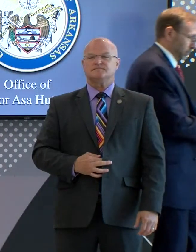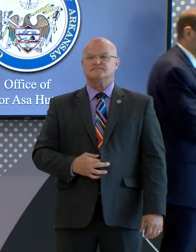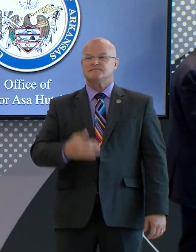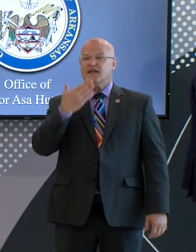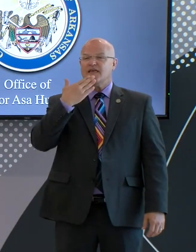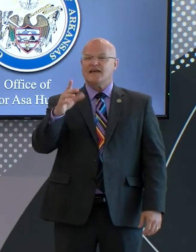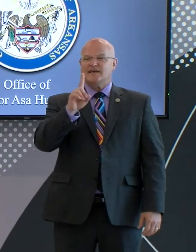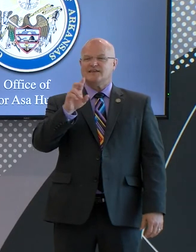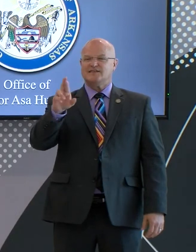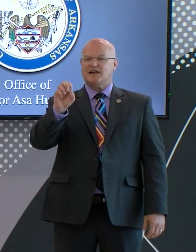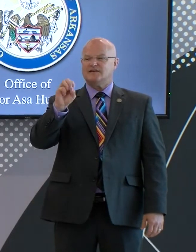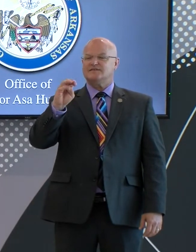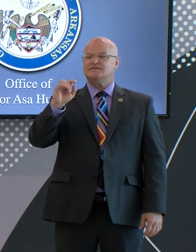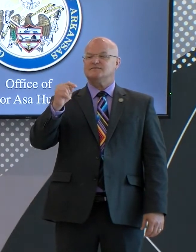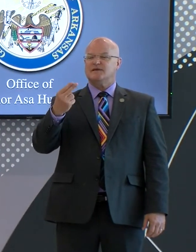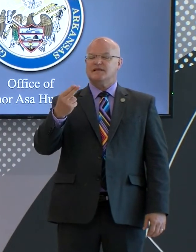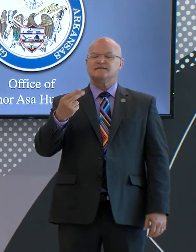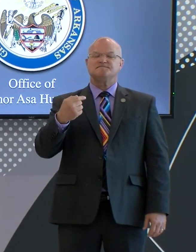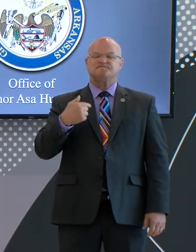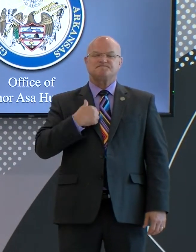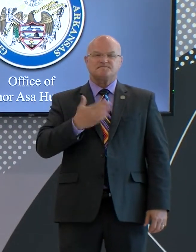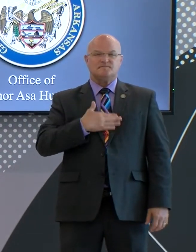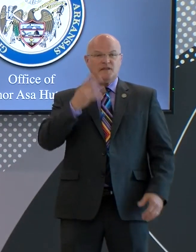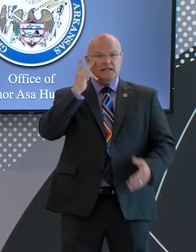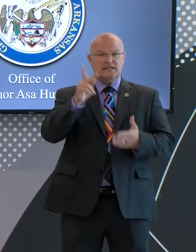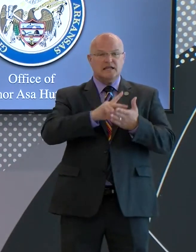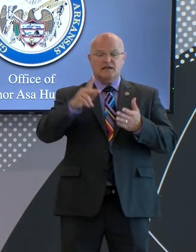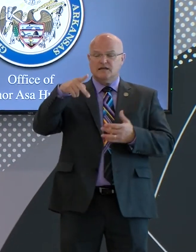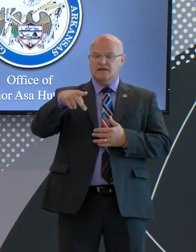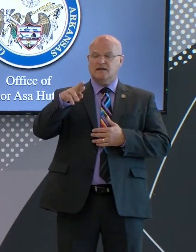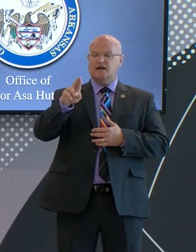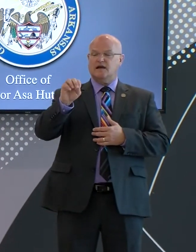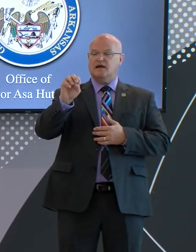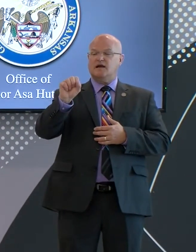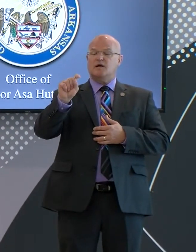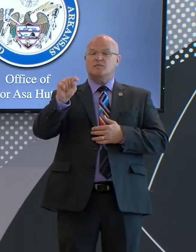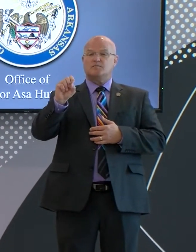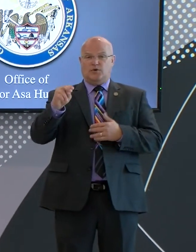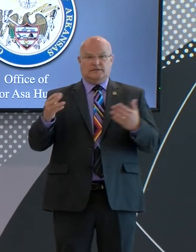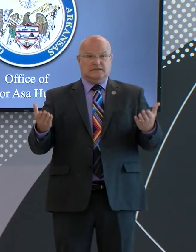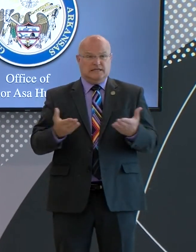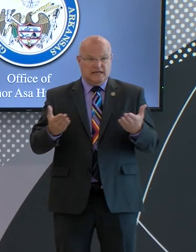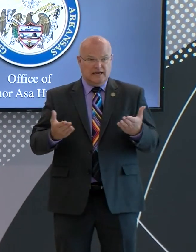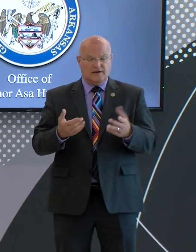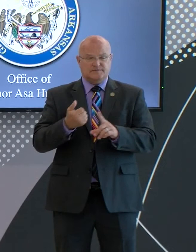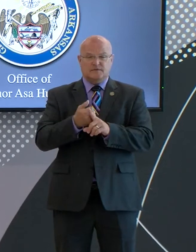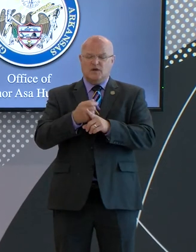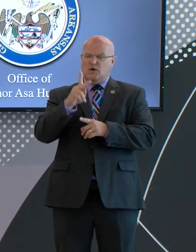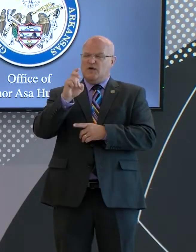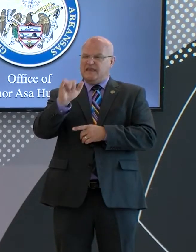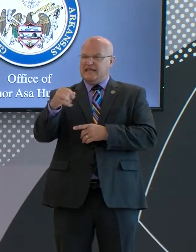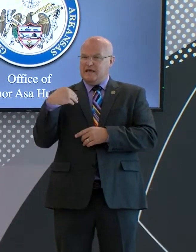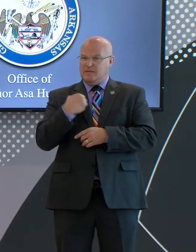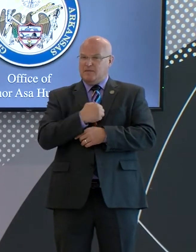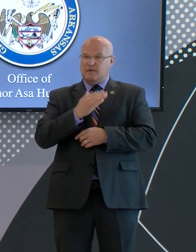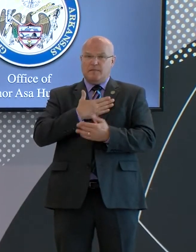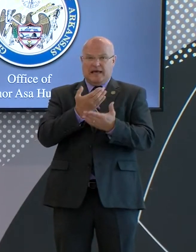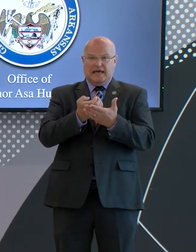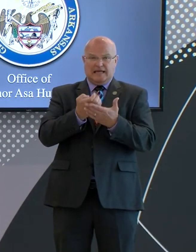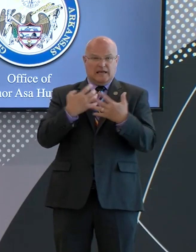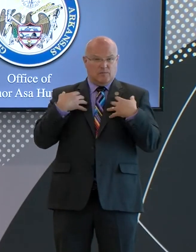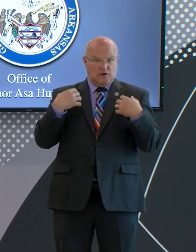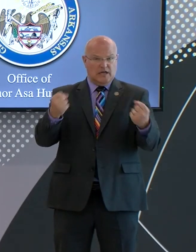Thank you, Dr. Smith, and I'm glad that Secretary Preston is with us today. He is one of the key members of my